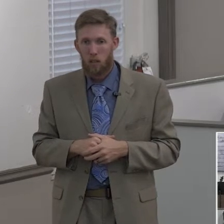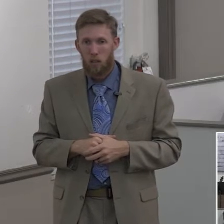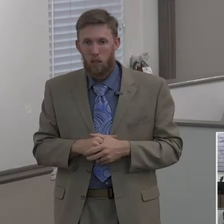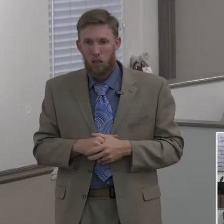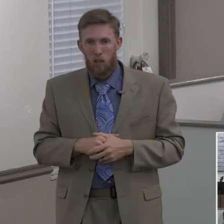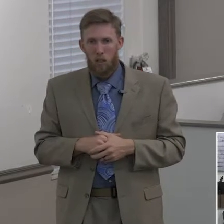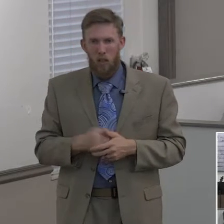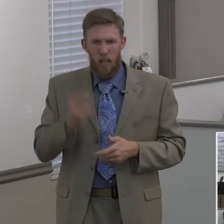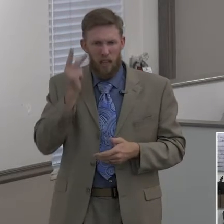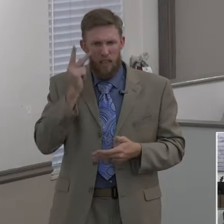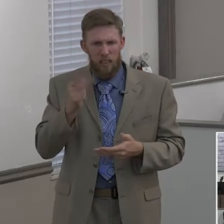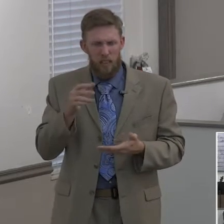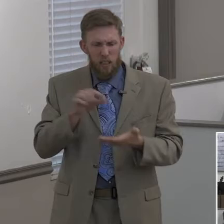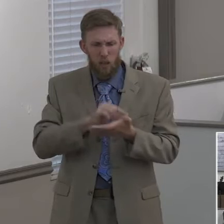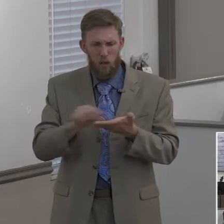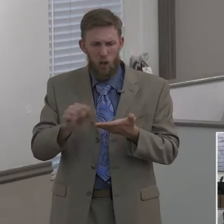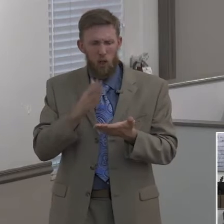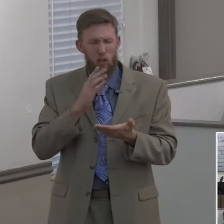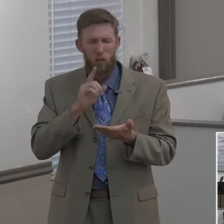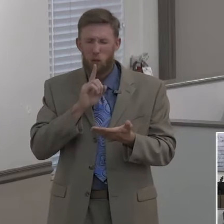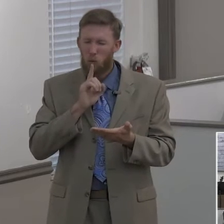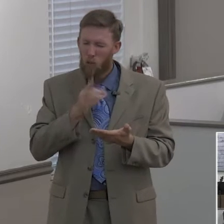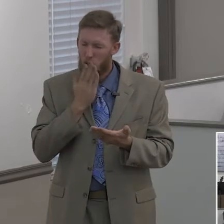Look at this powerful verse.